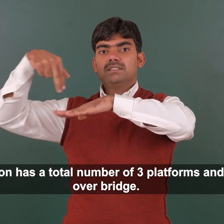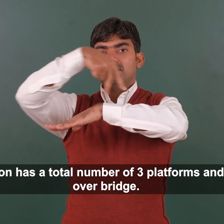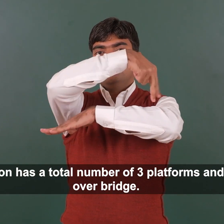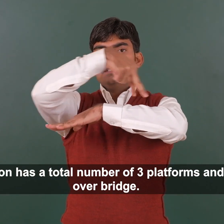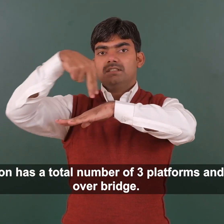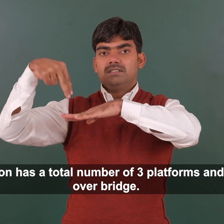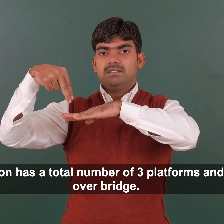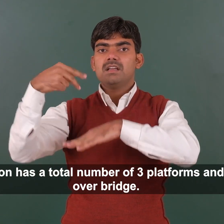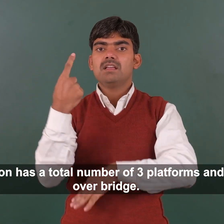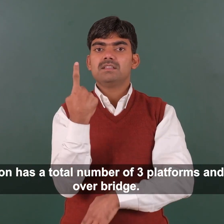bridge.